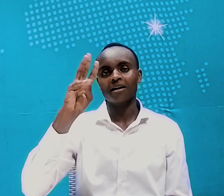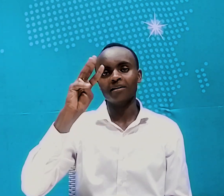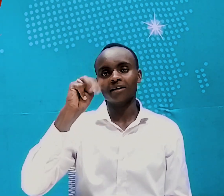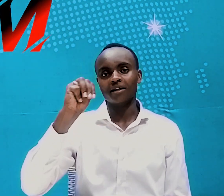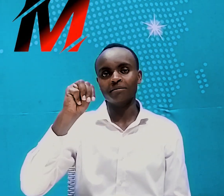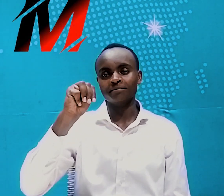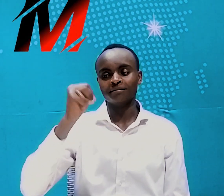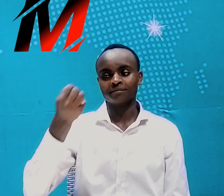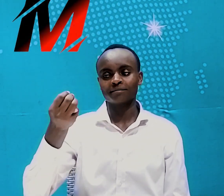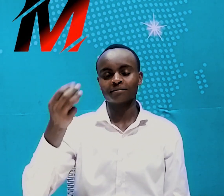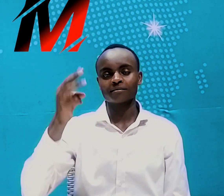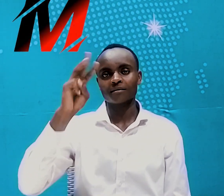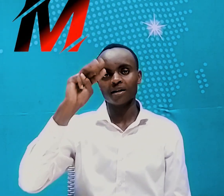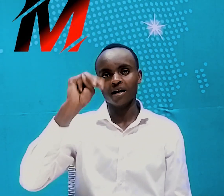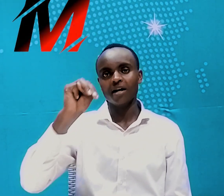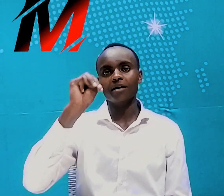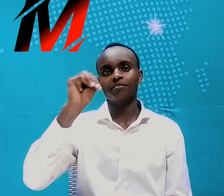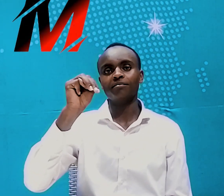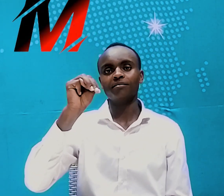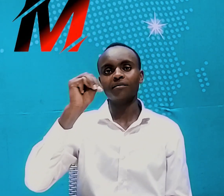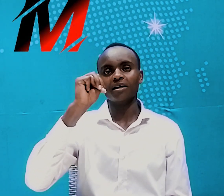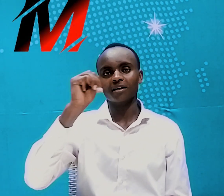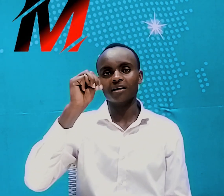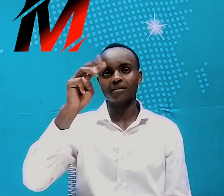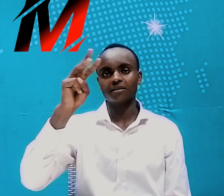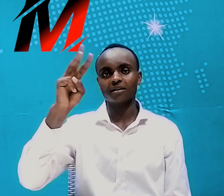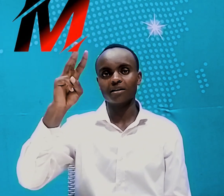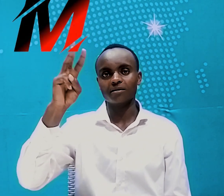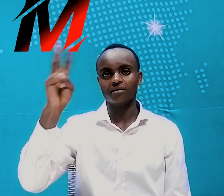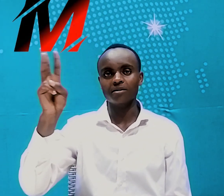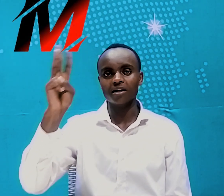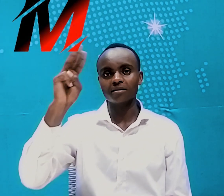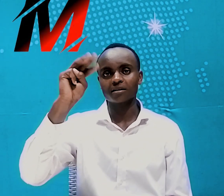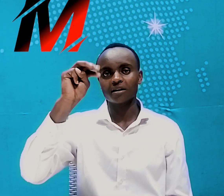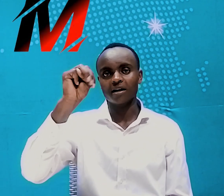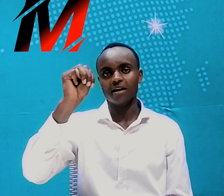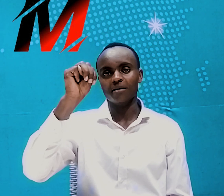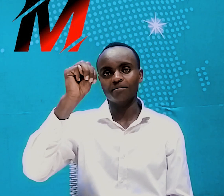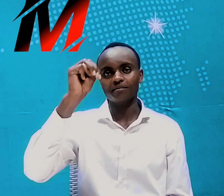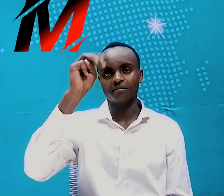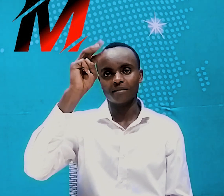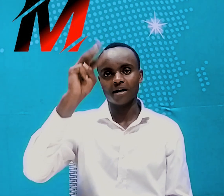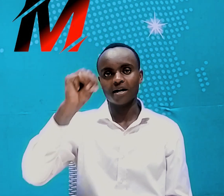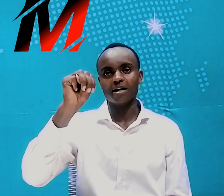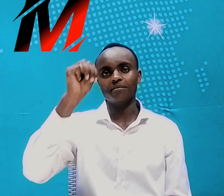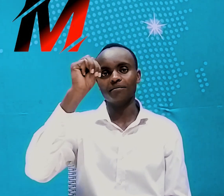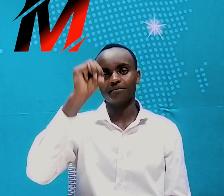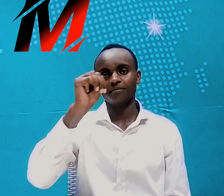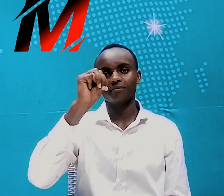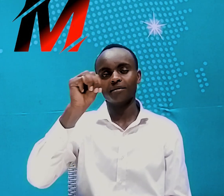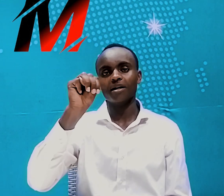The M. M. Like that. You do like M. M. M.